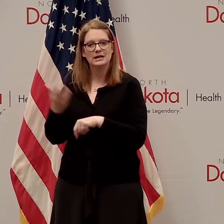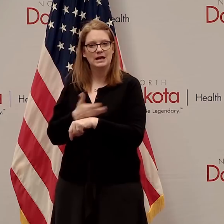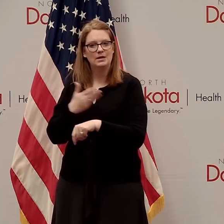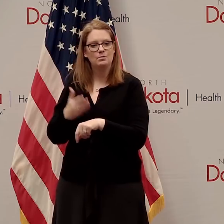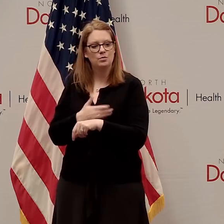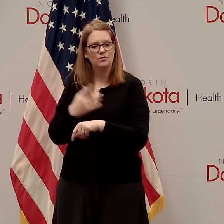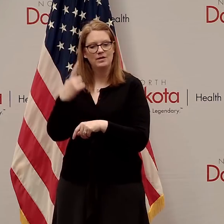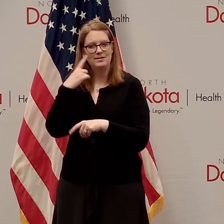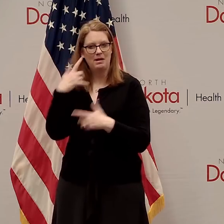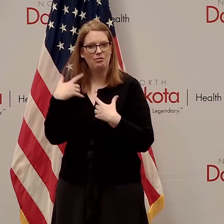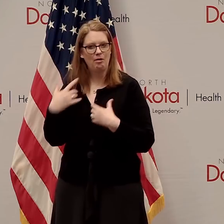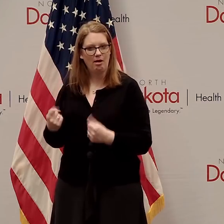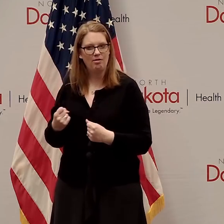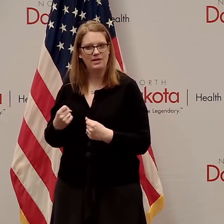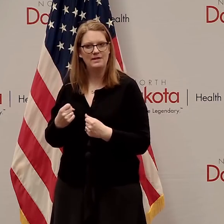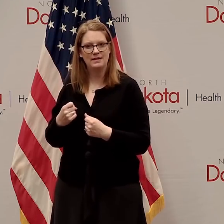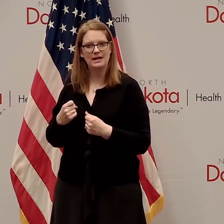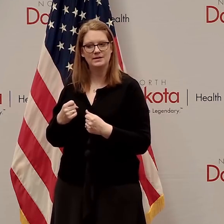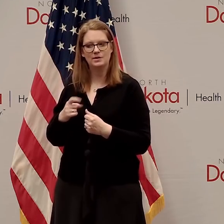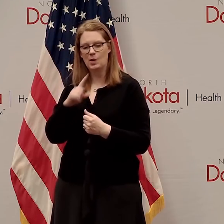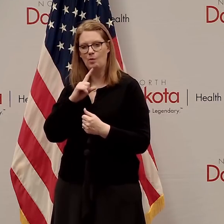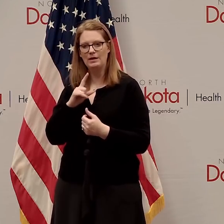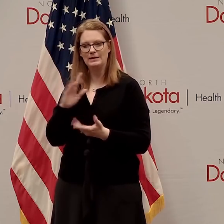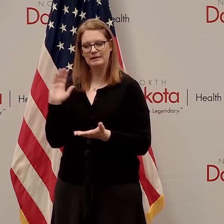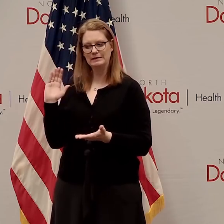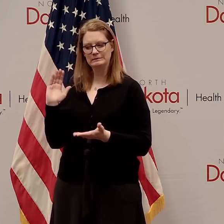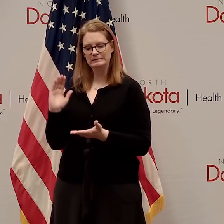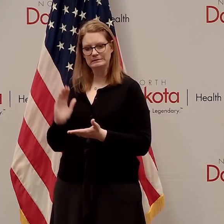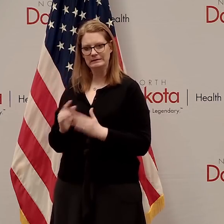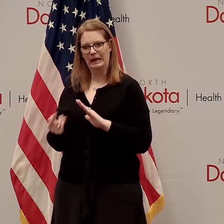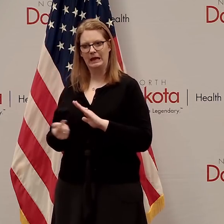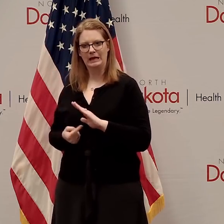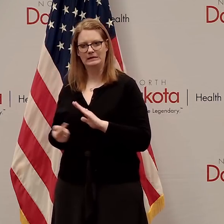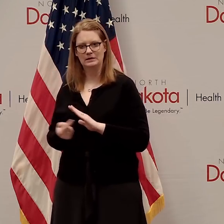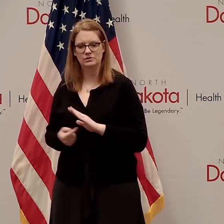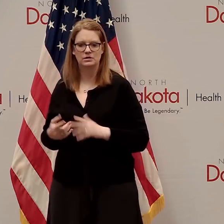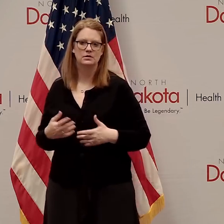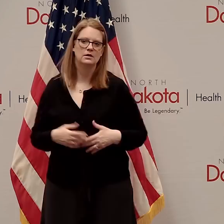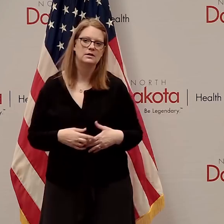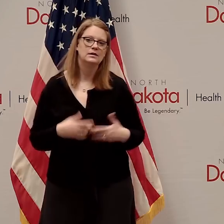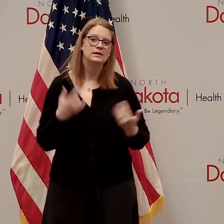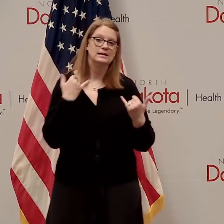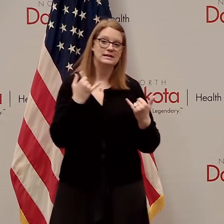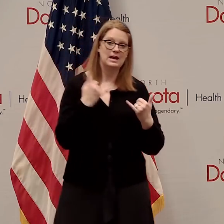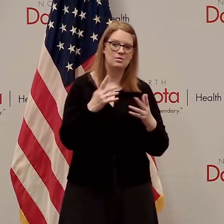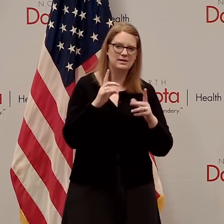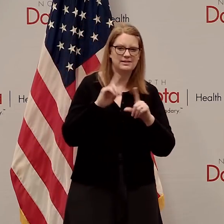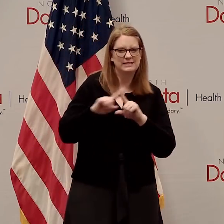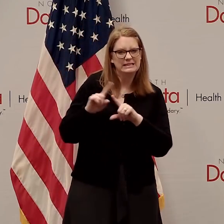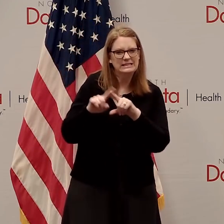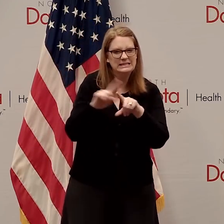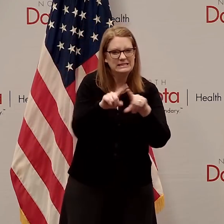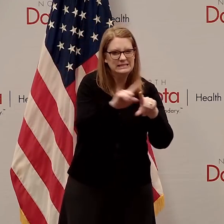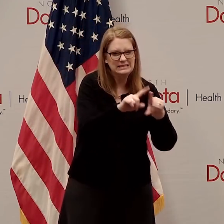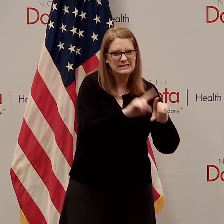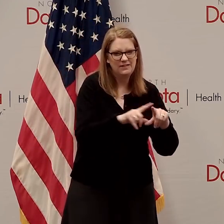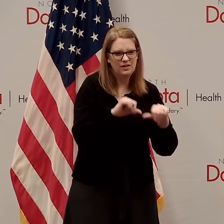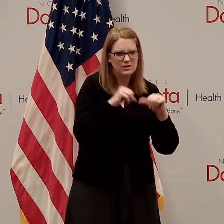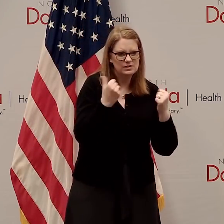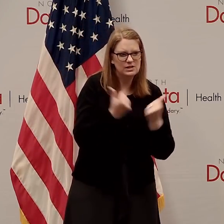health. And as we approach April 30th, and we've got teams of people working with these different associations, particularly